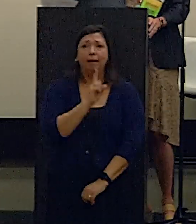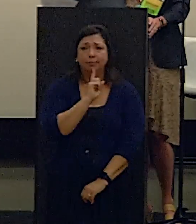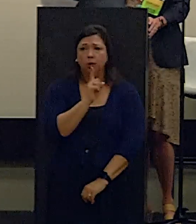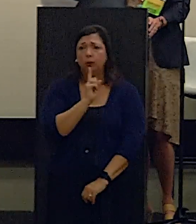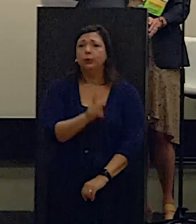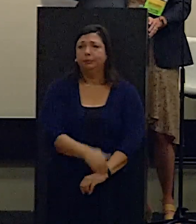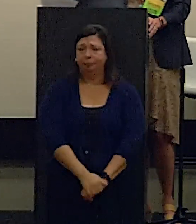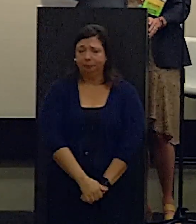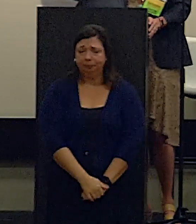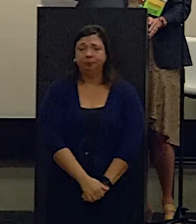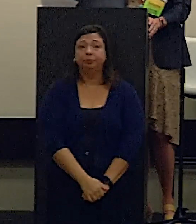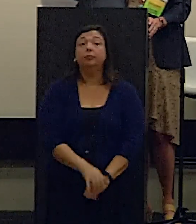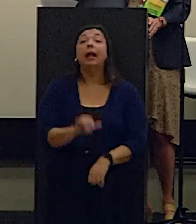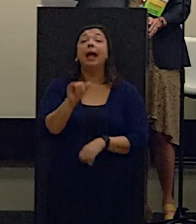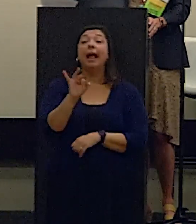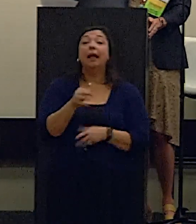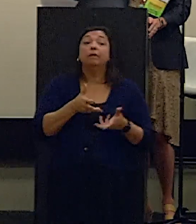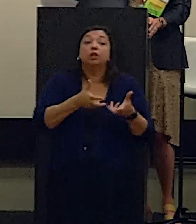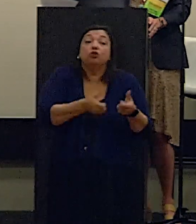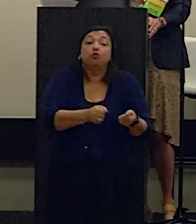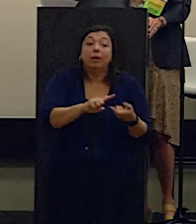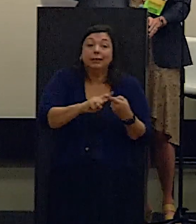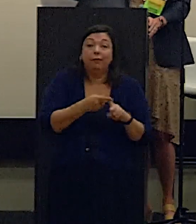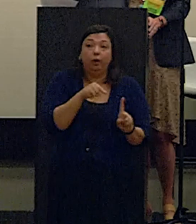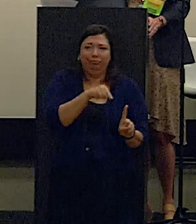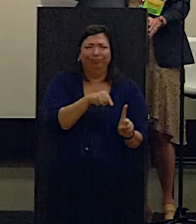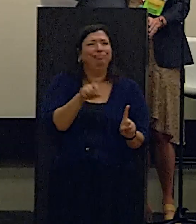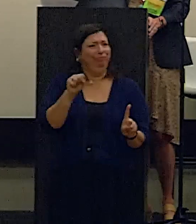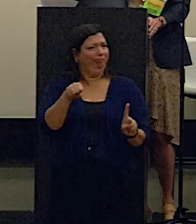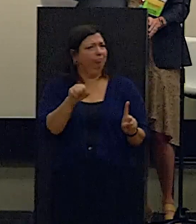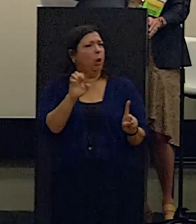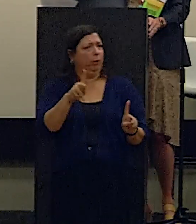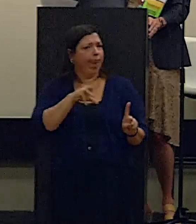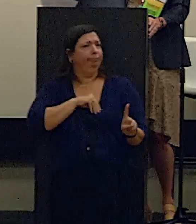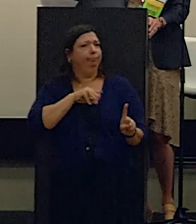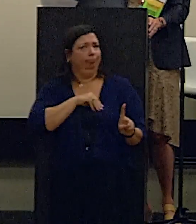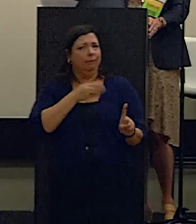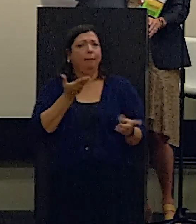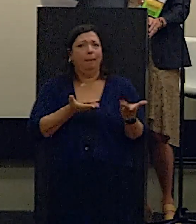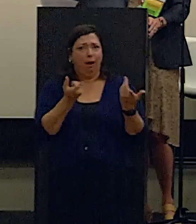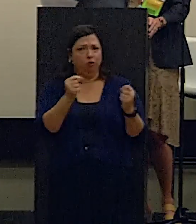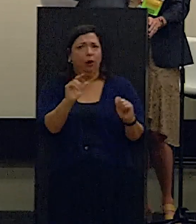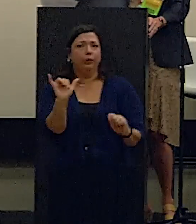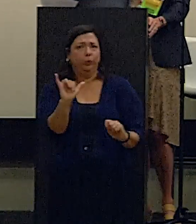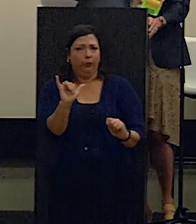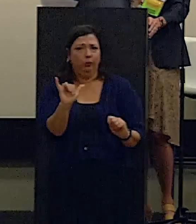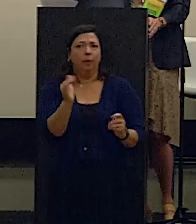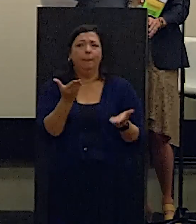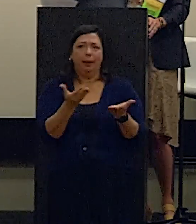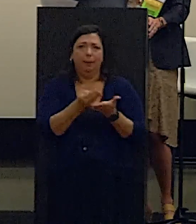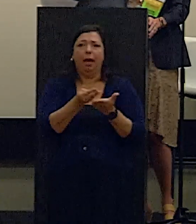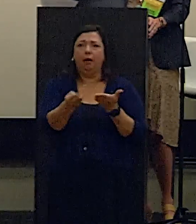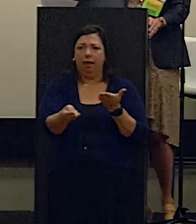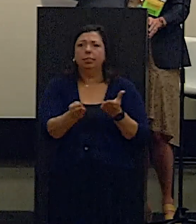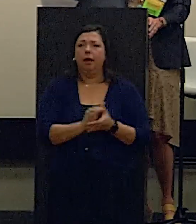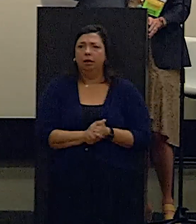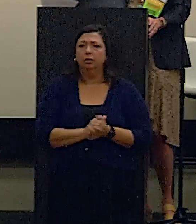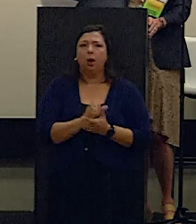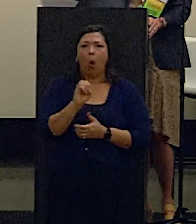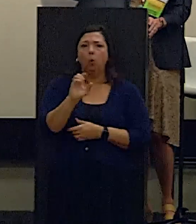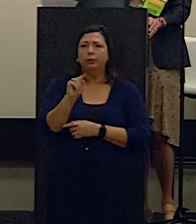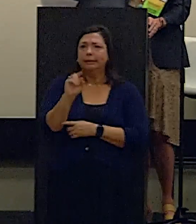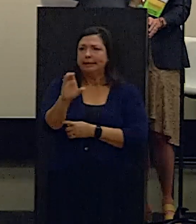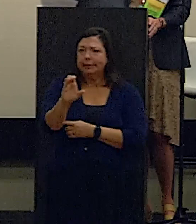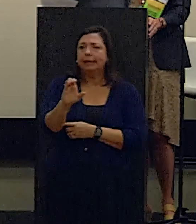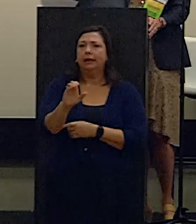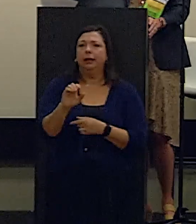Absolutely. And if it's a trusted friend, I'd be like, yeah, okay, I may want to go try that. I may get that,